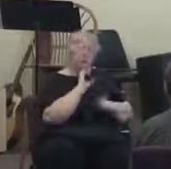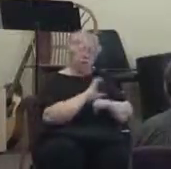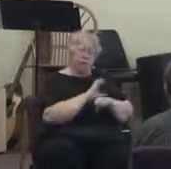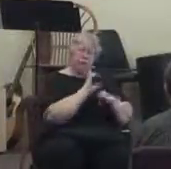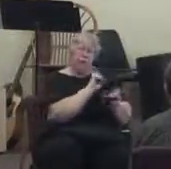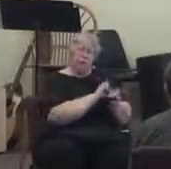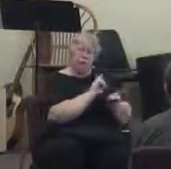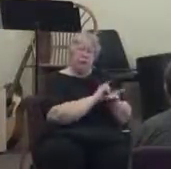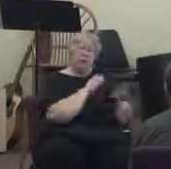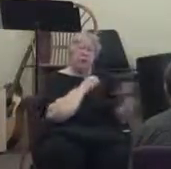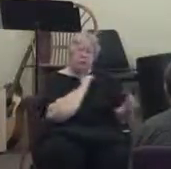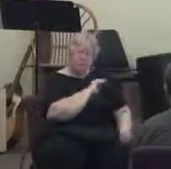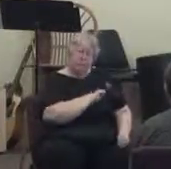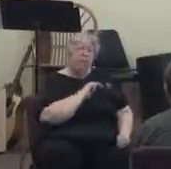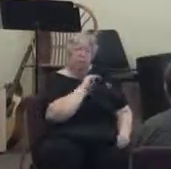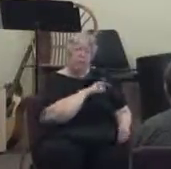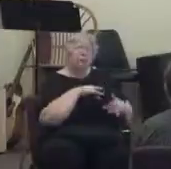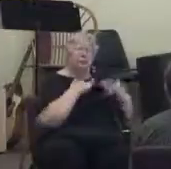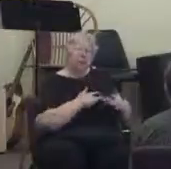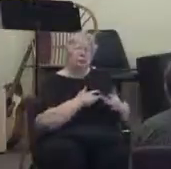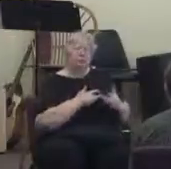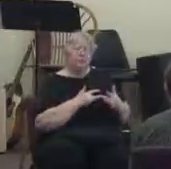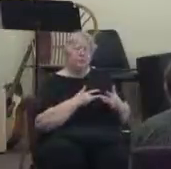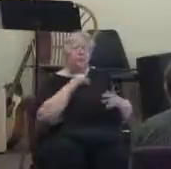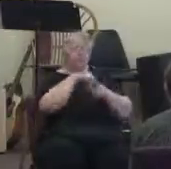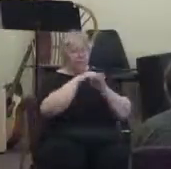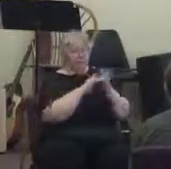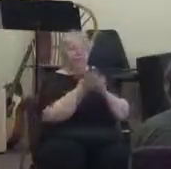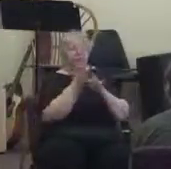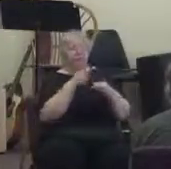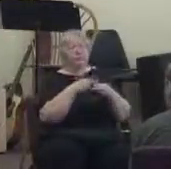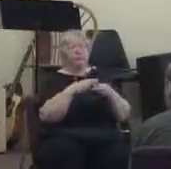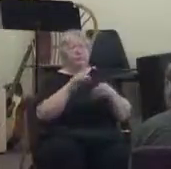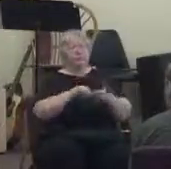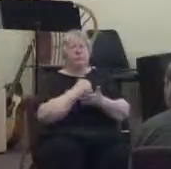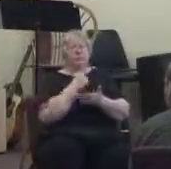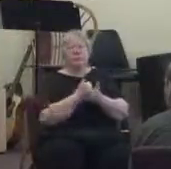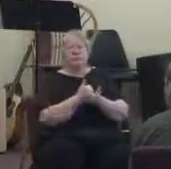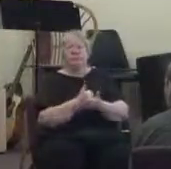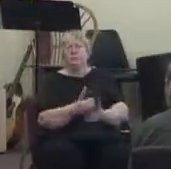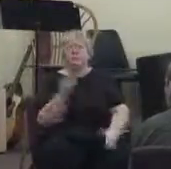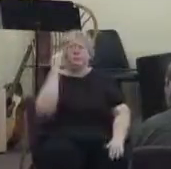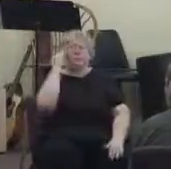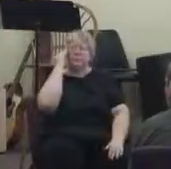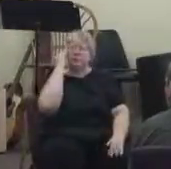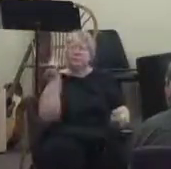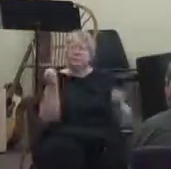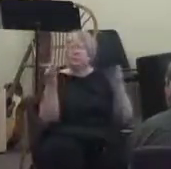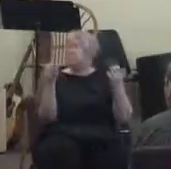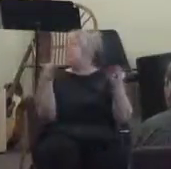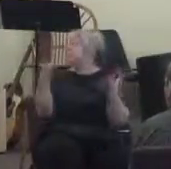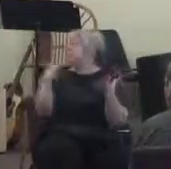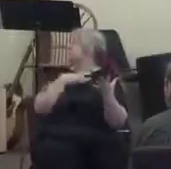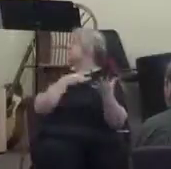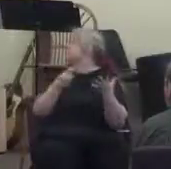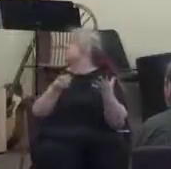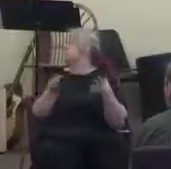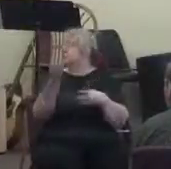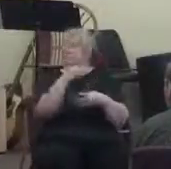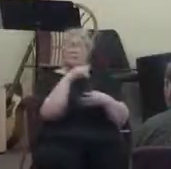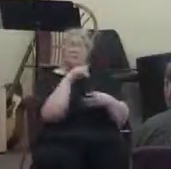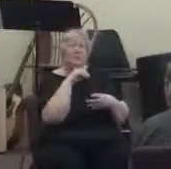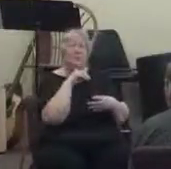Lord, in Jesus' name we pray. Amen. Amen. Thank you, brother. You know how much I like to invest in pastors? This one's